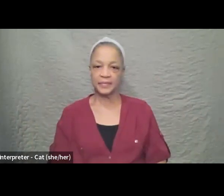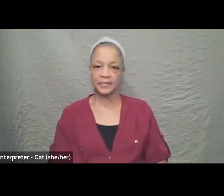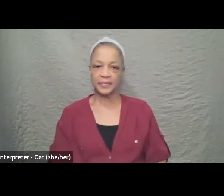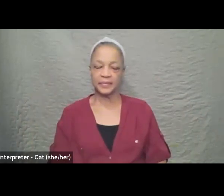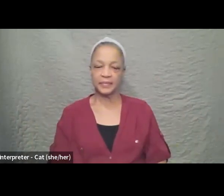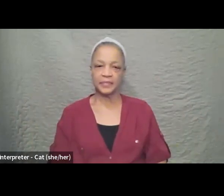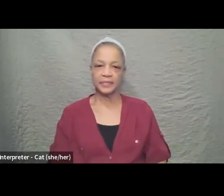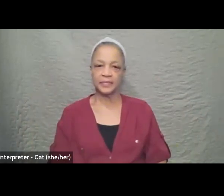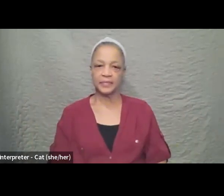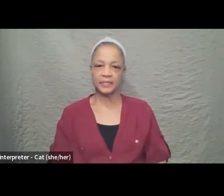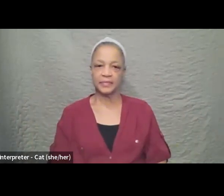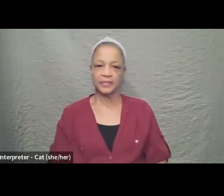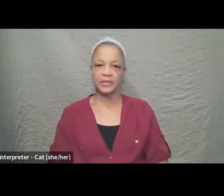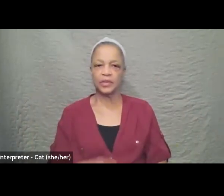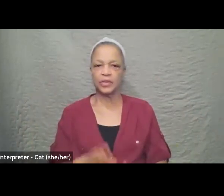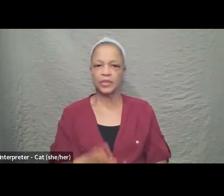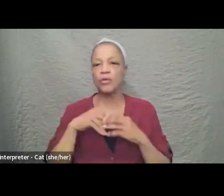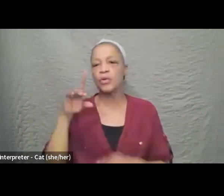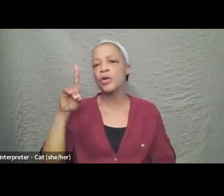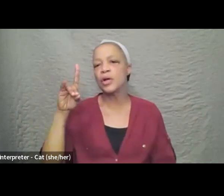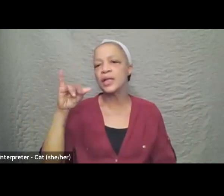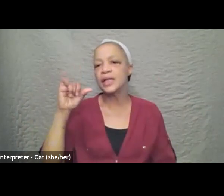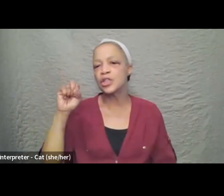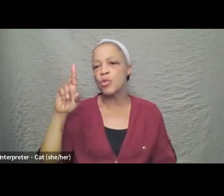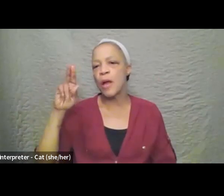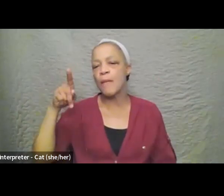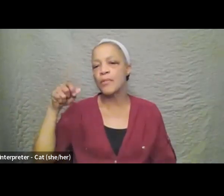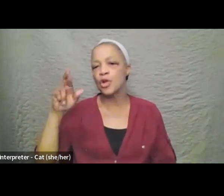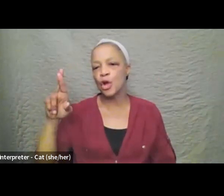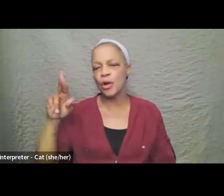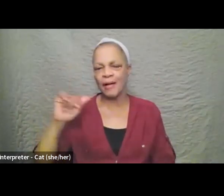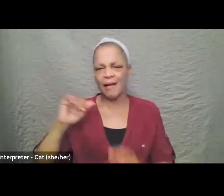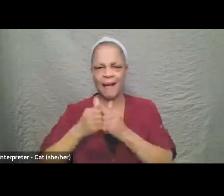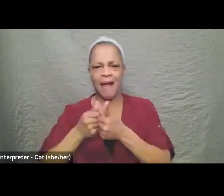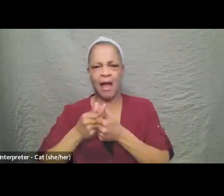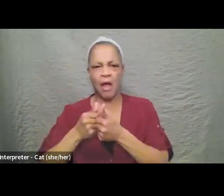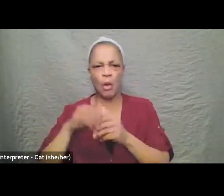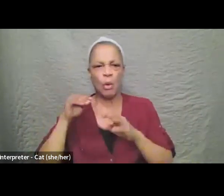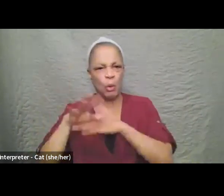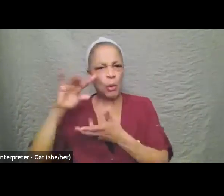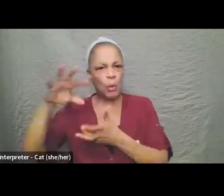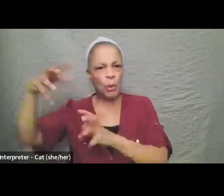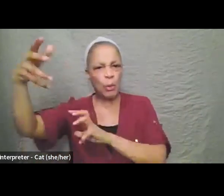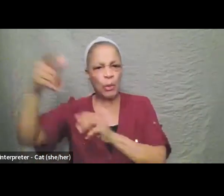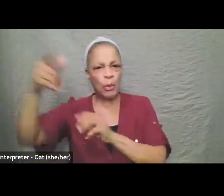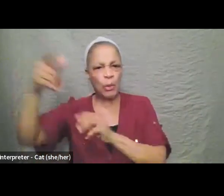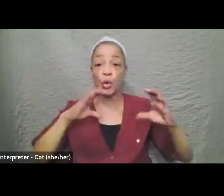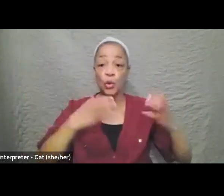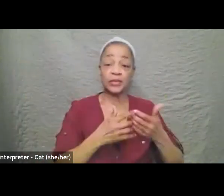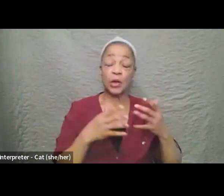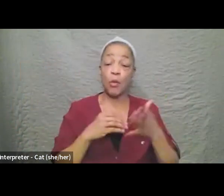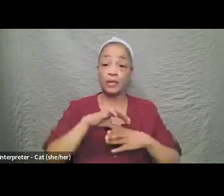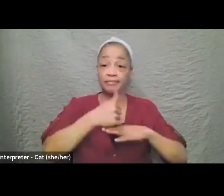To be a disruptor, the Revise Center must provide consistent support to groups that are looking to institute systemic